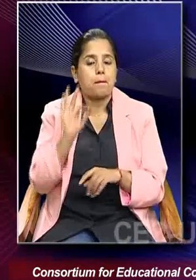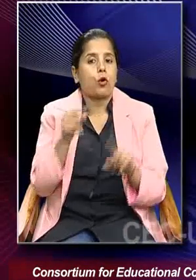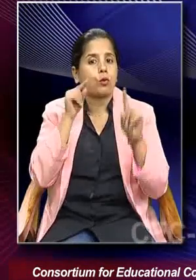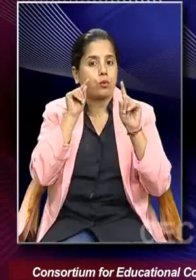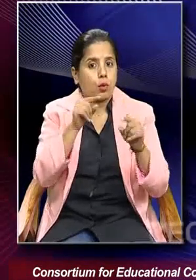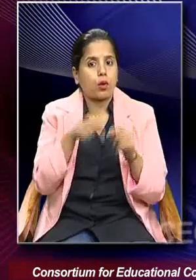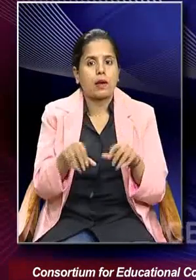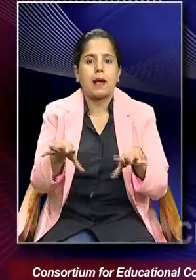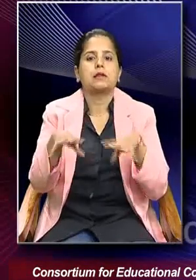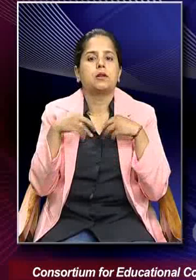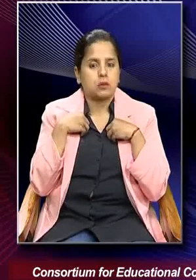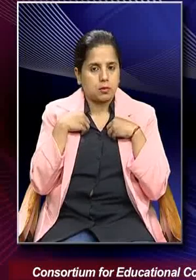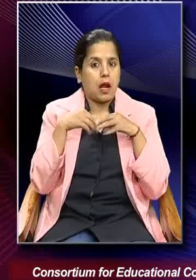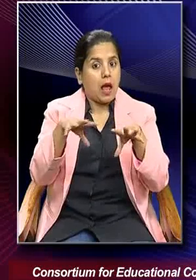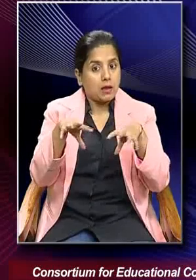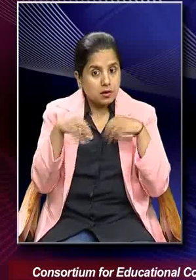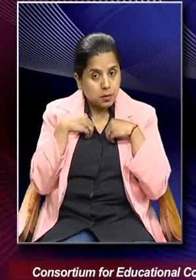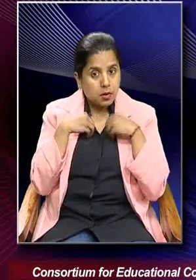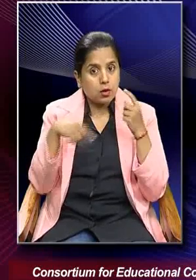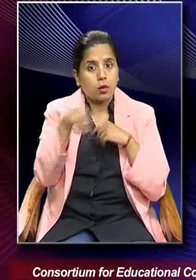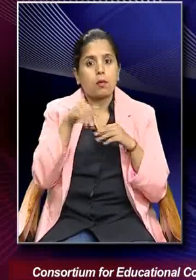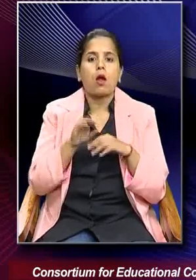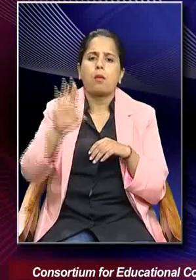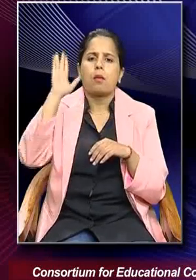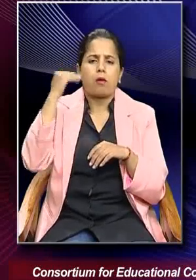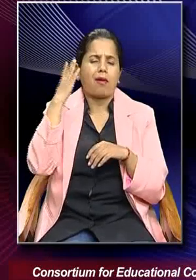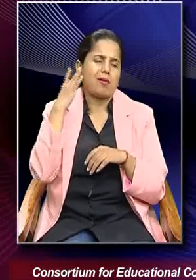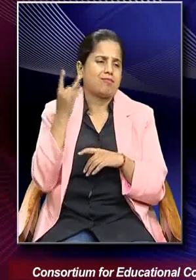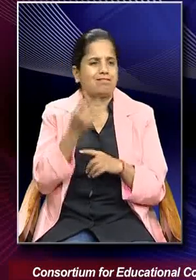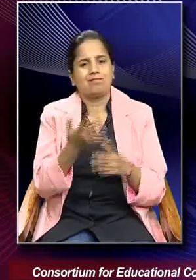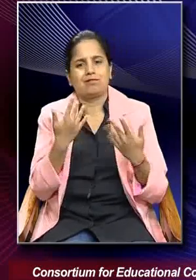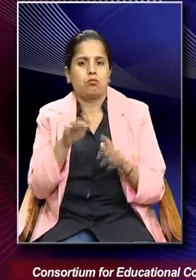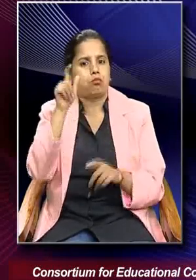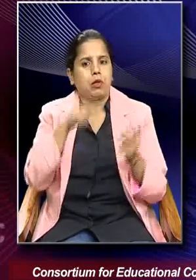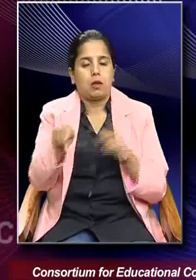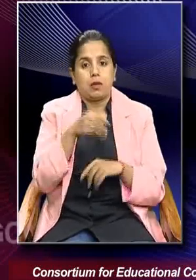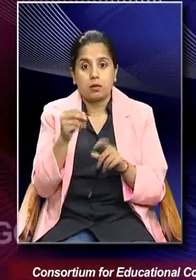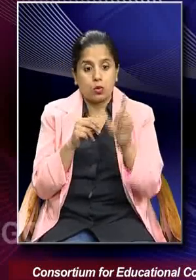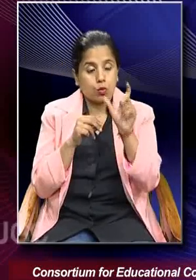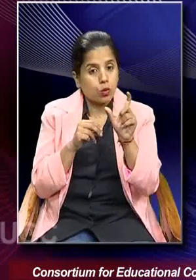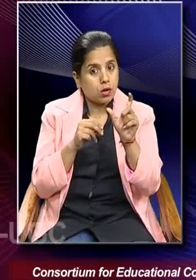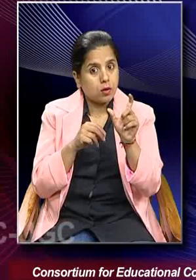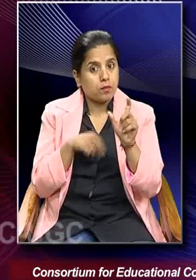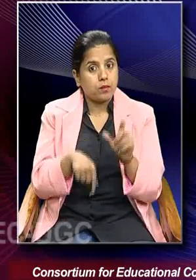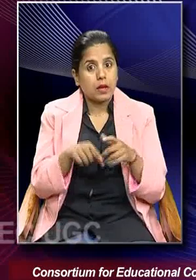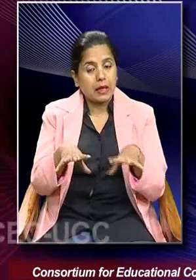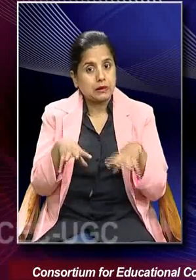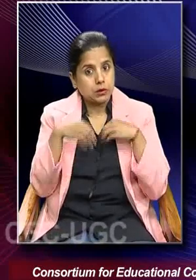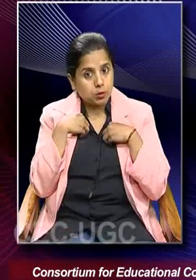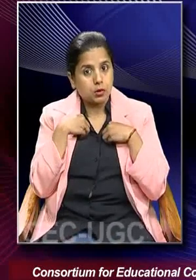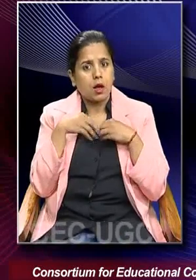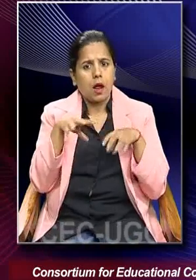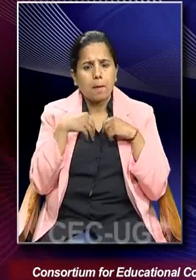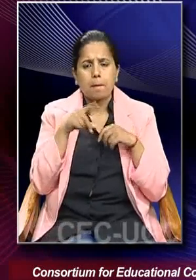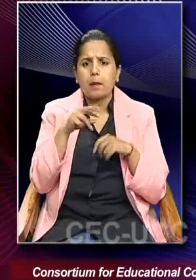is acceptability aspect, which was earlier ignored. The term acceptability tells